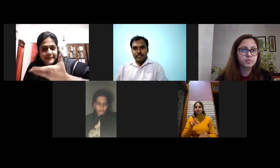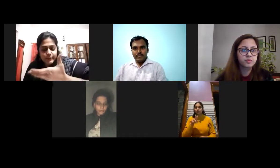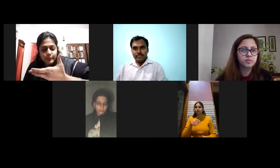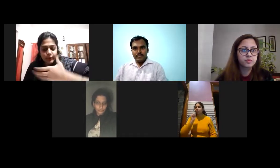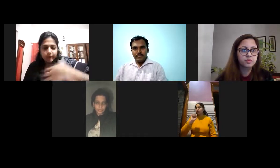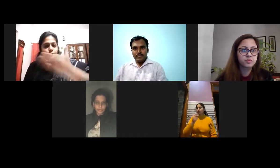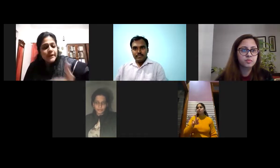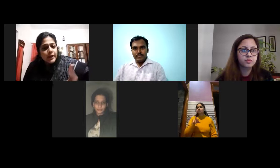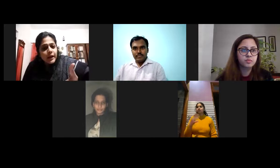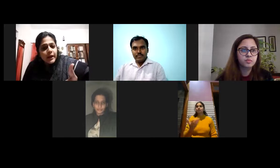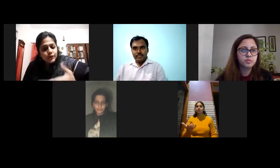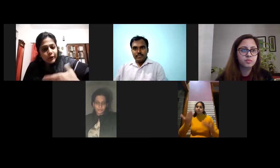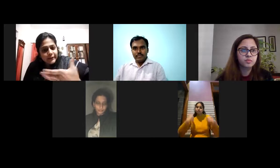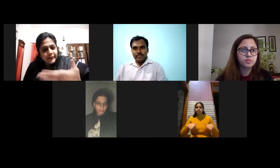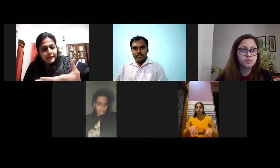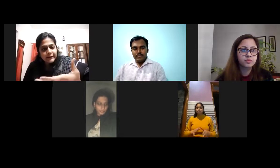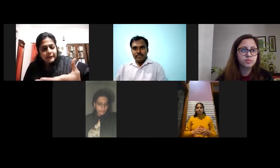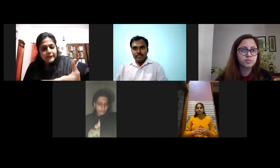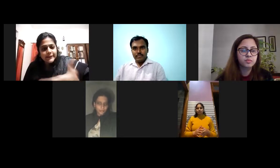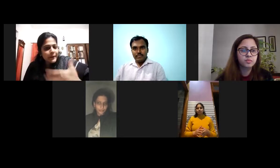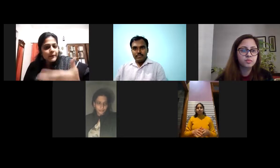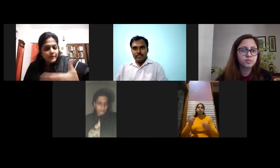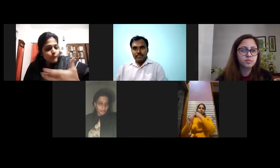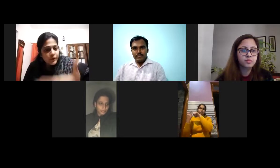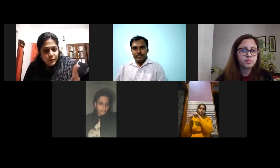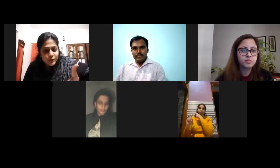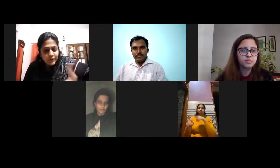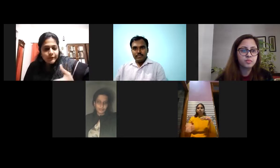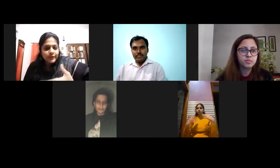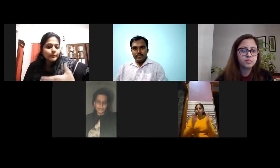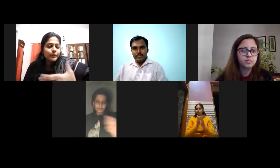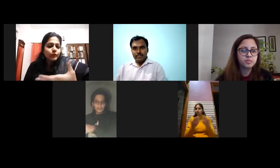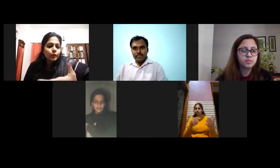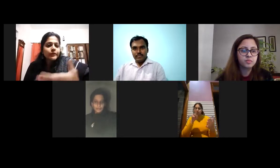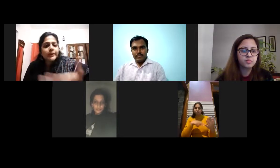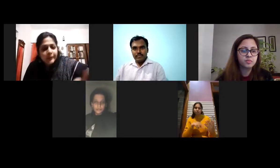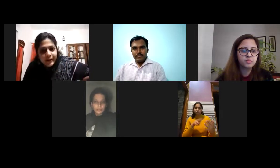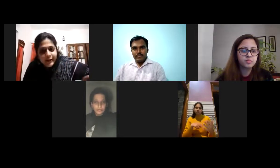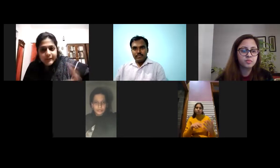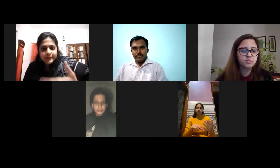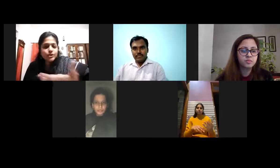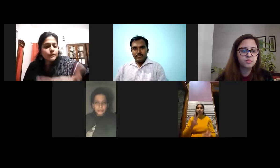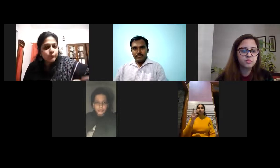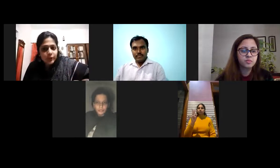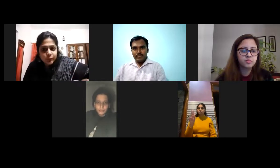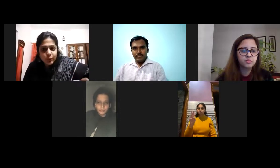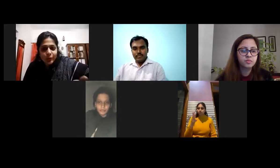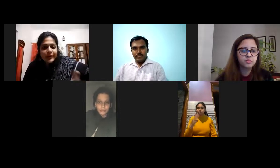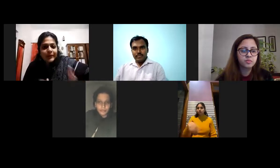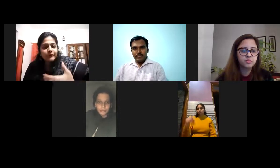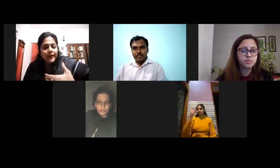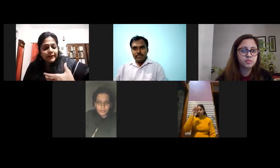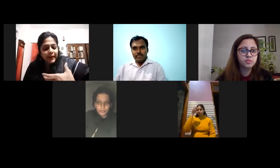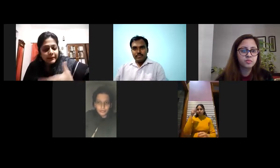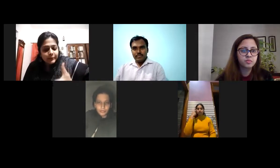say, a disabled body. Of course, historically, this book is also read within the purview of the Third Reich, the German World War,